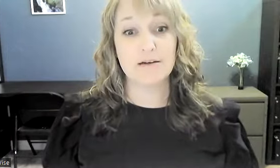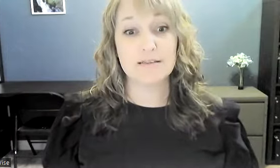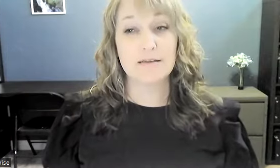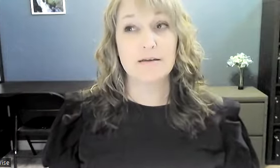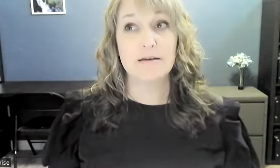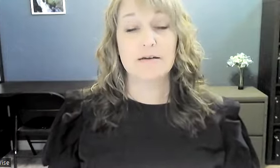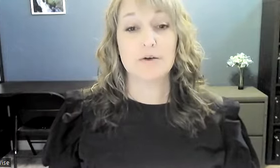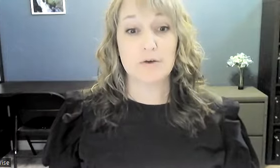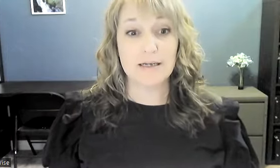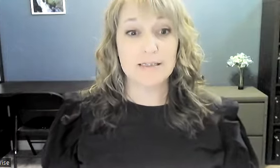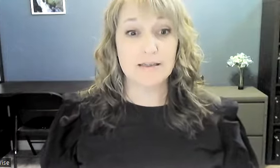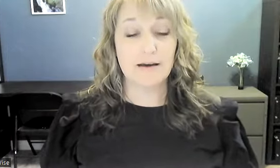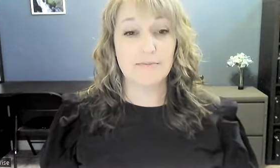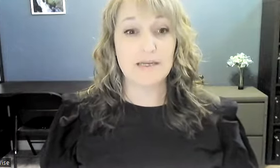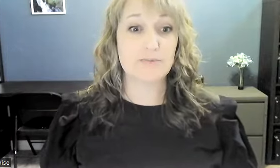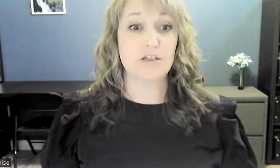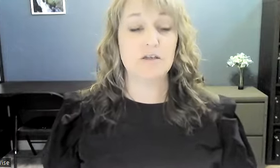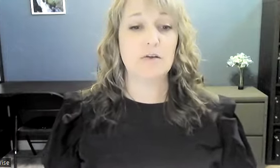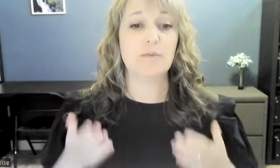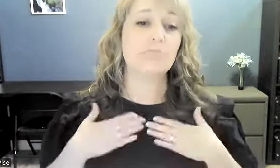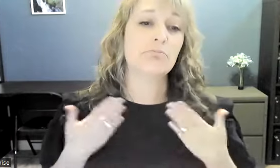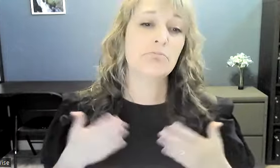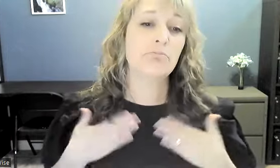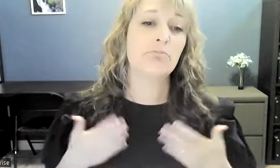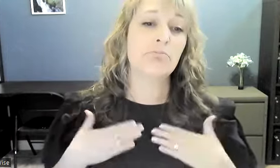requires correct expression. You can't be, right? You have to be happy. All right.